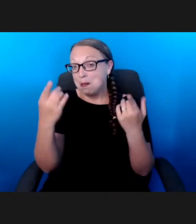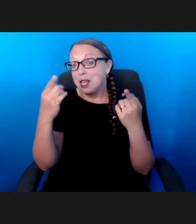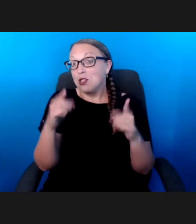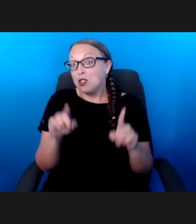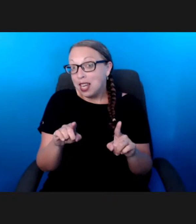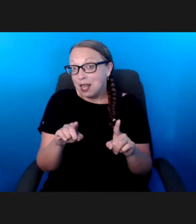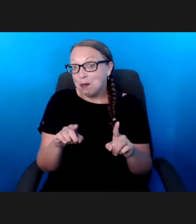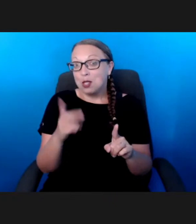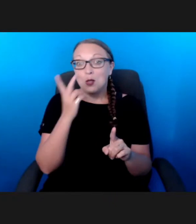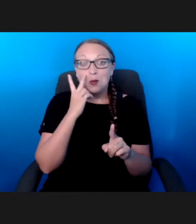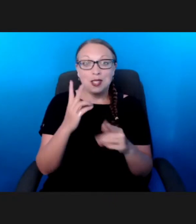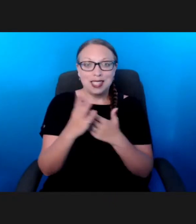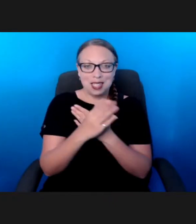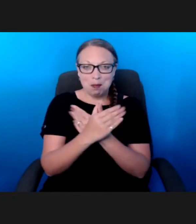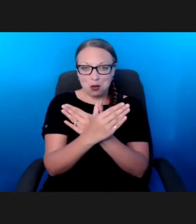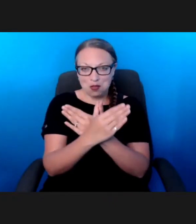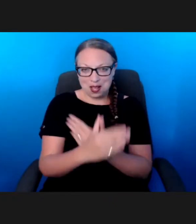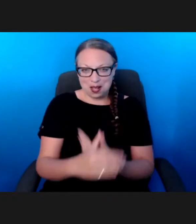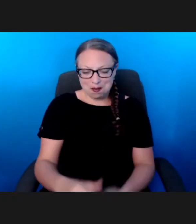Butterfly.